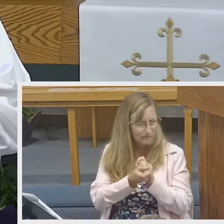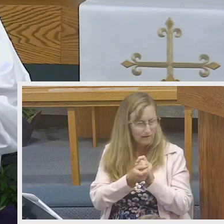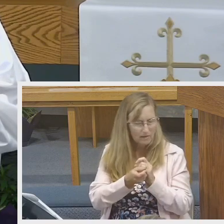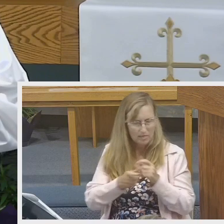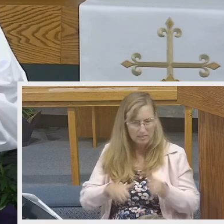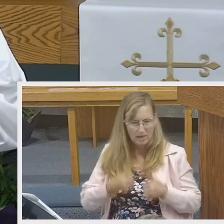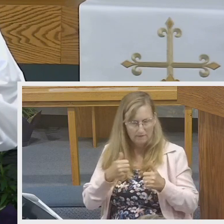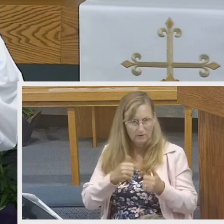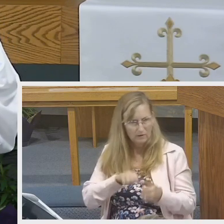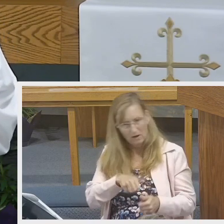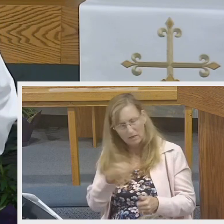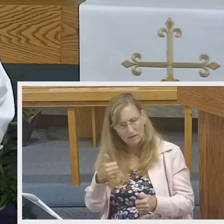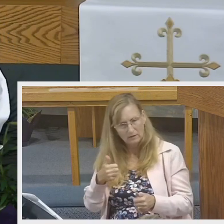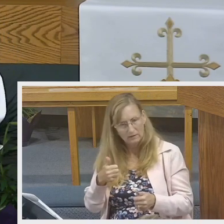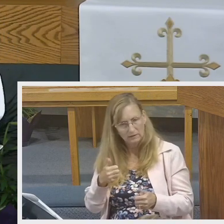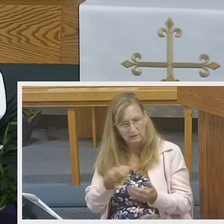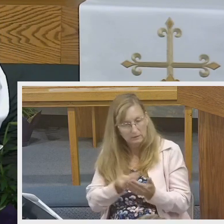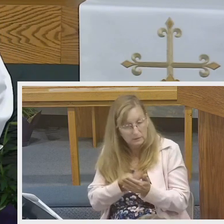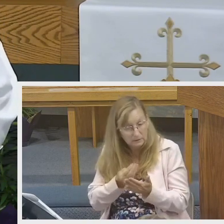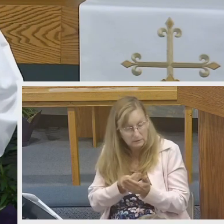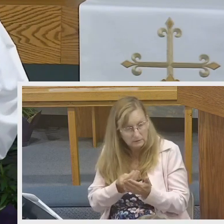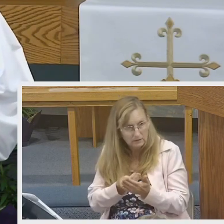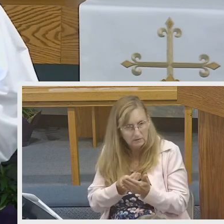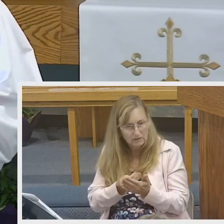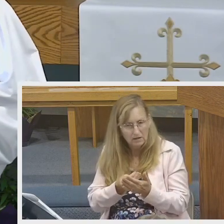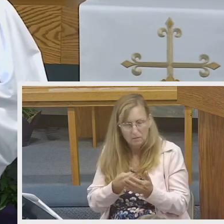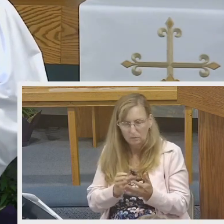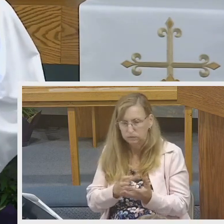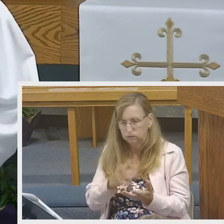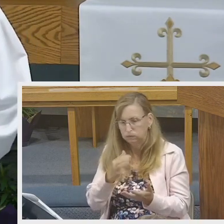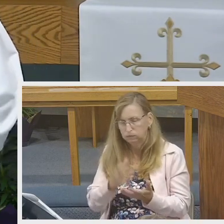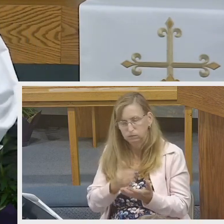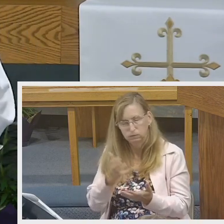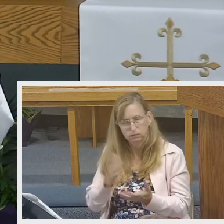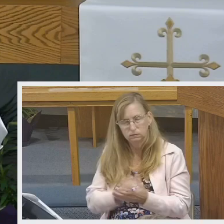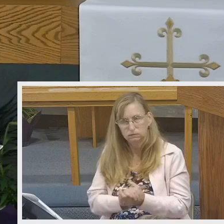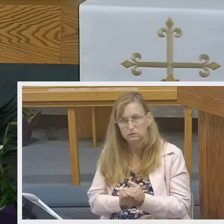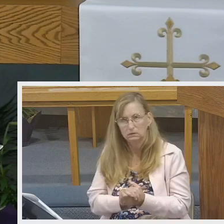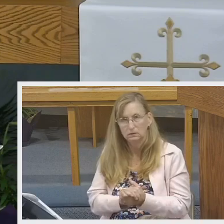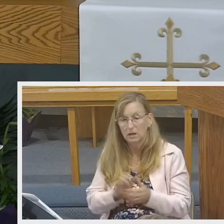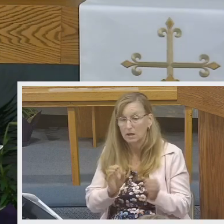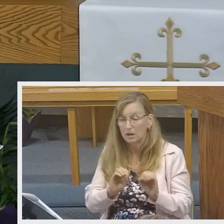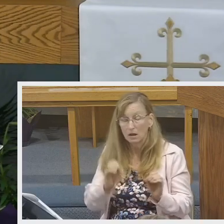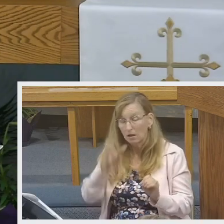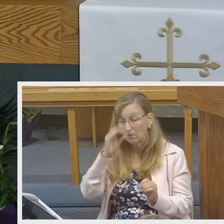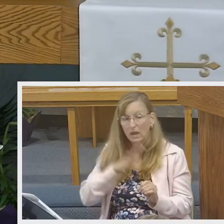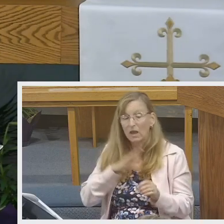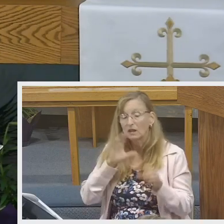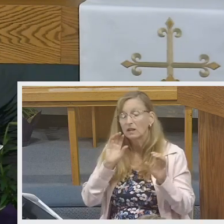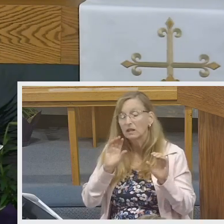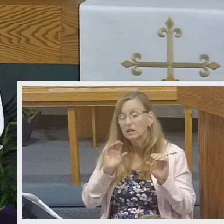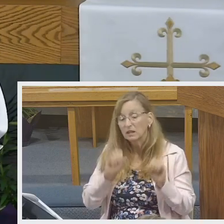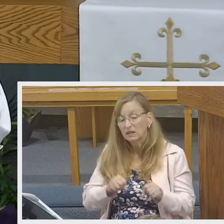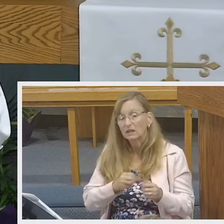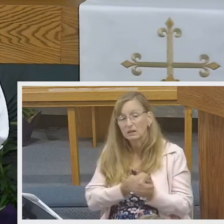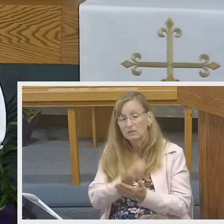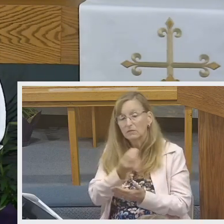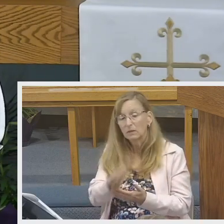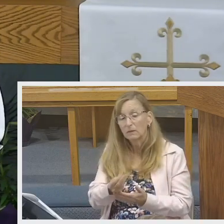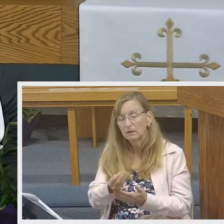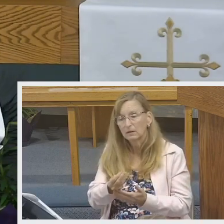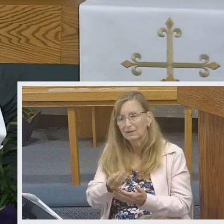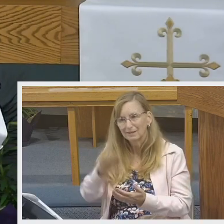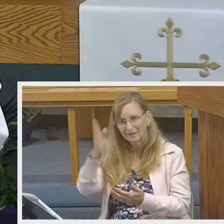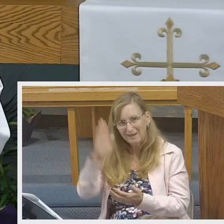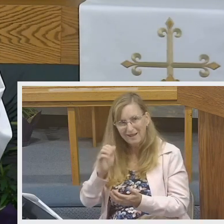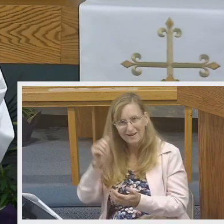for life is costly. But since no man could make a ransom payment, God said he would